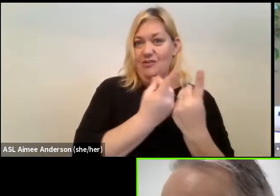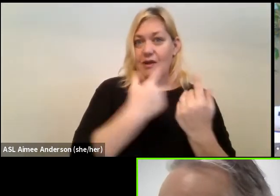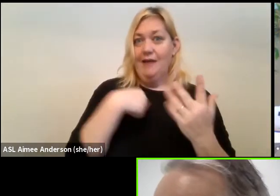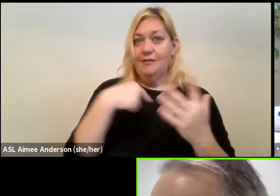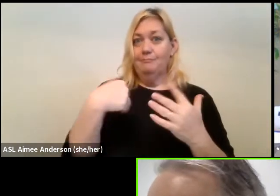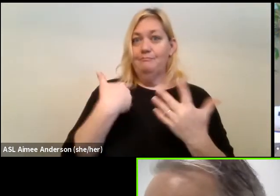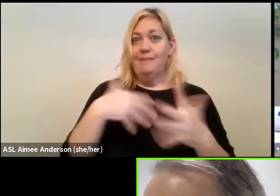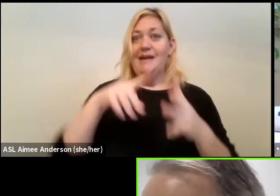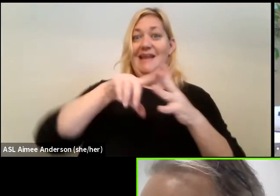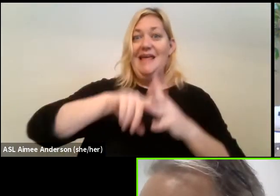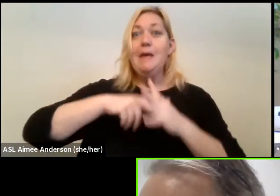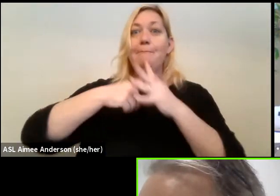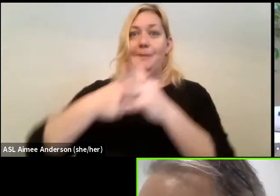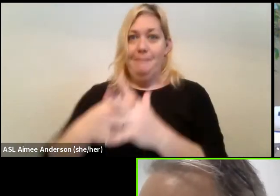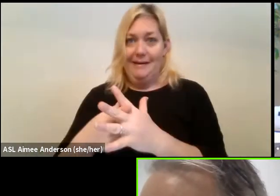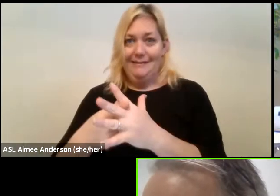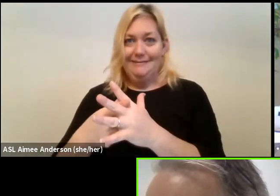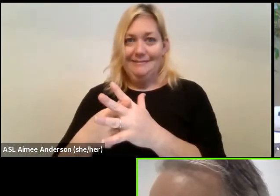implemented within